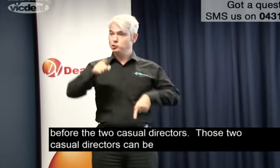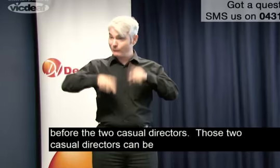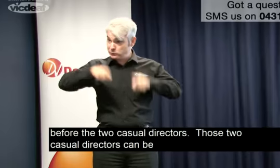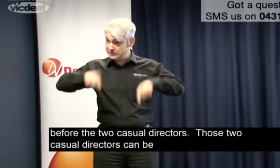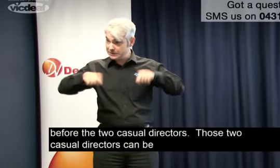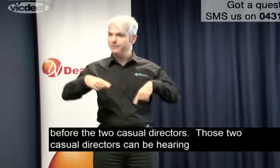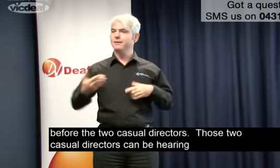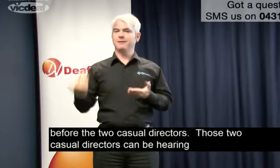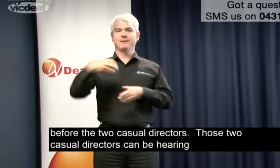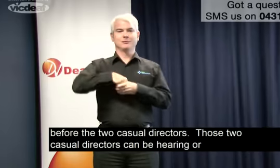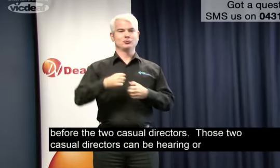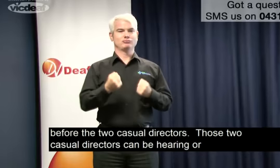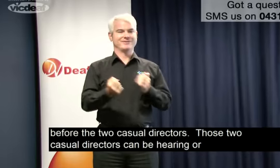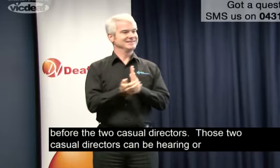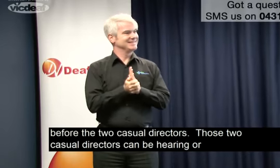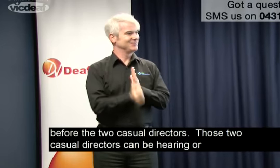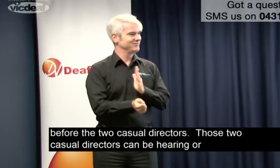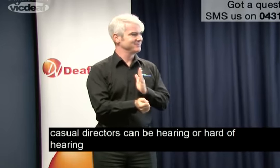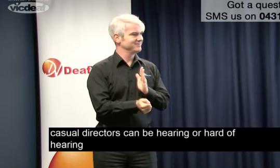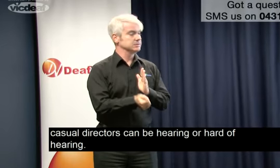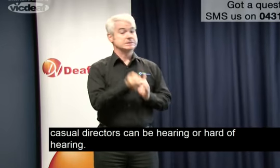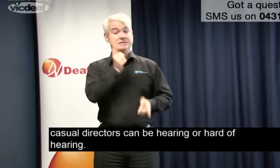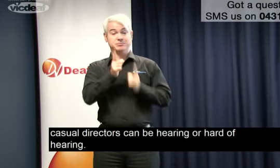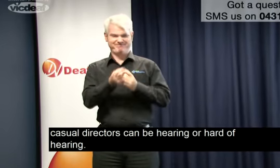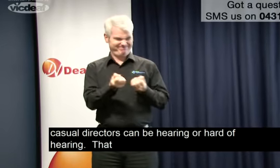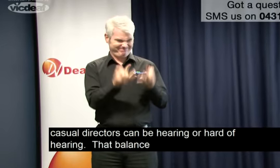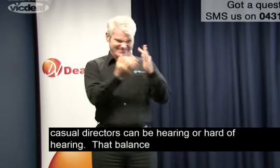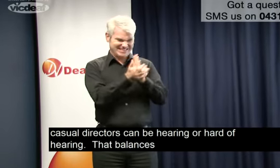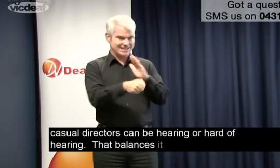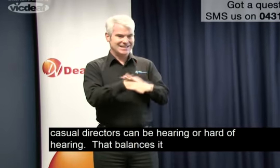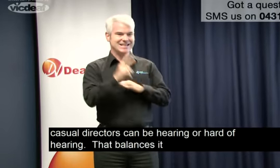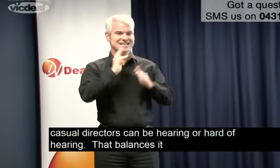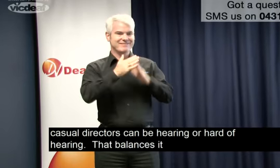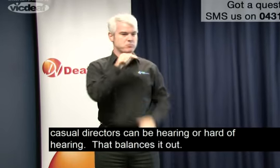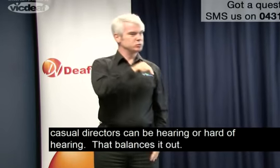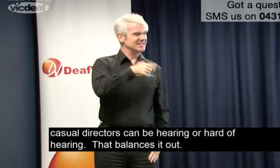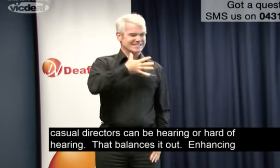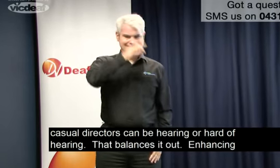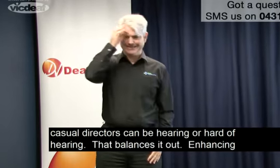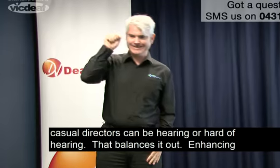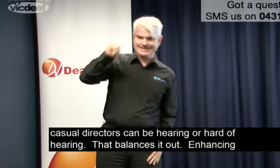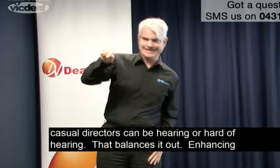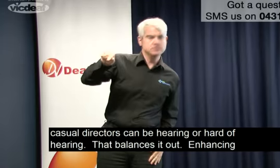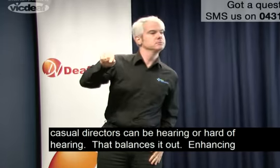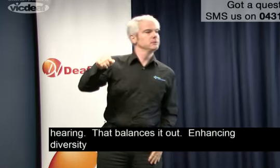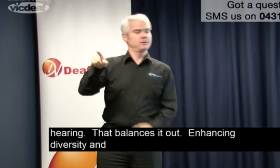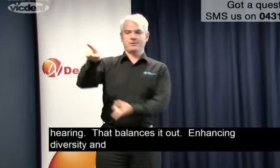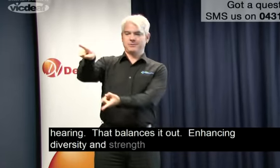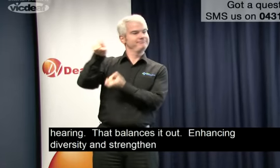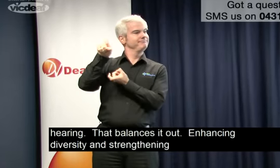And that balances it out, respecting diversity and strengthening the skill sets that we have, because sometimes we don't have that skill set within the signing deaf community,